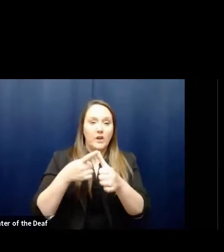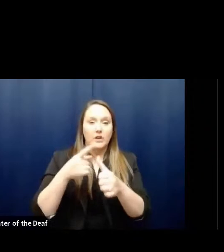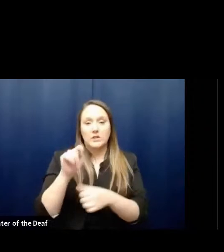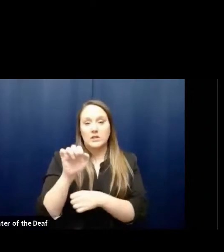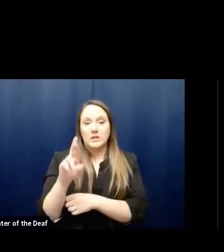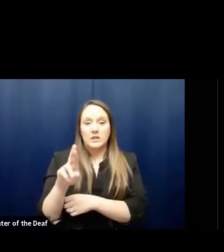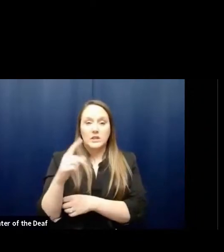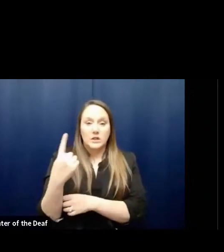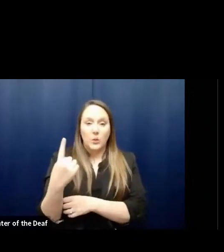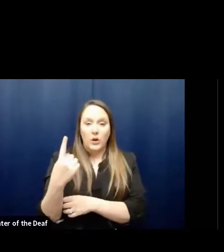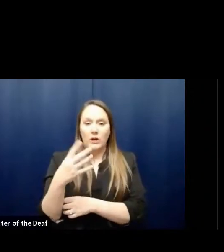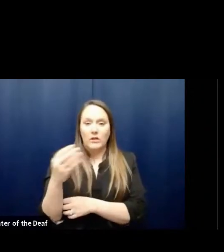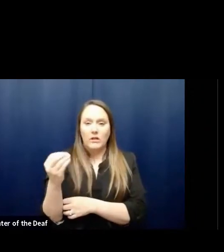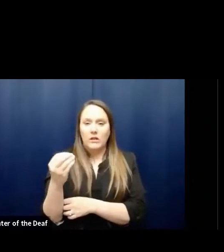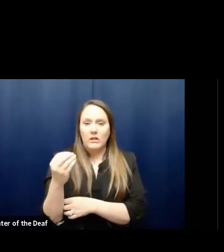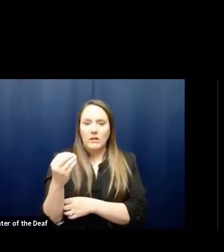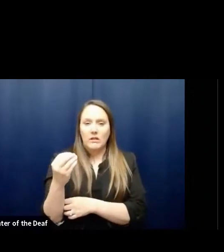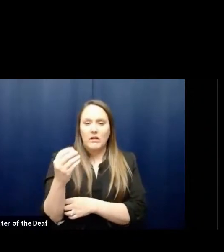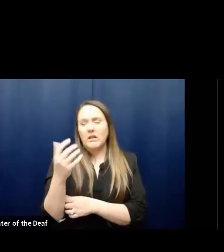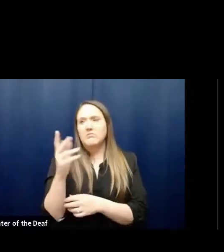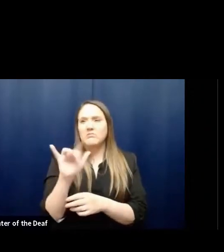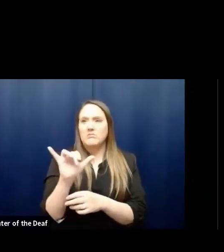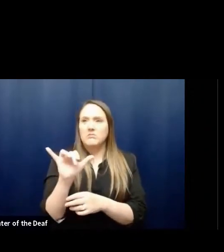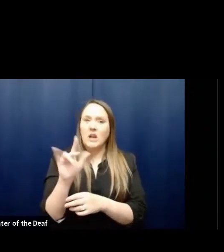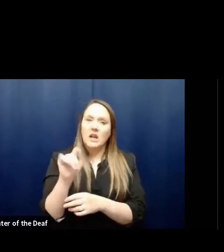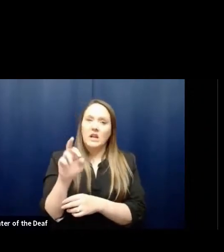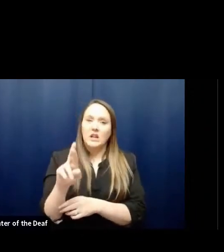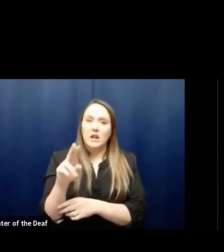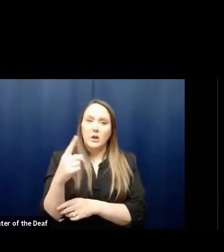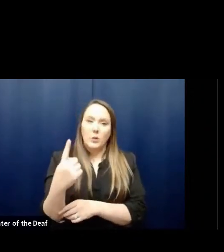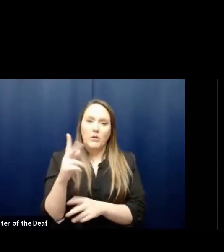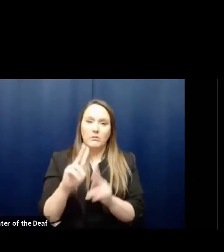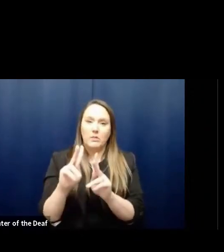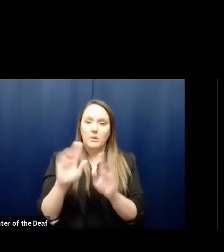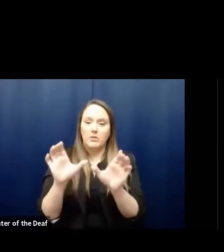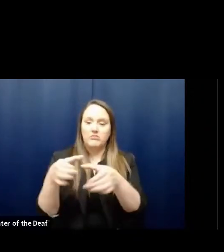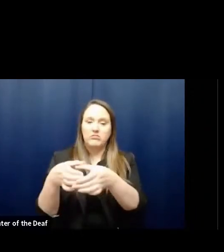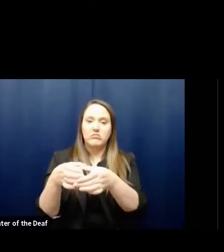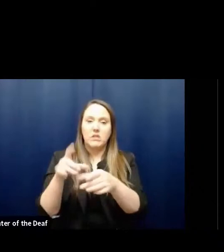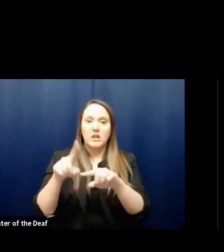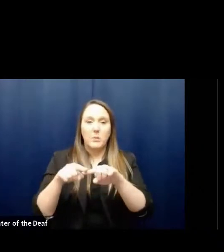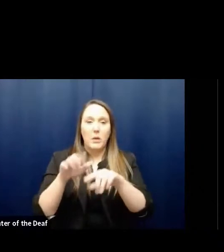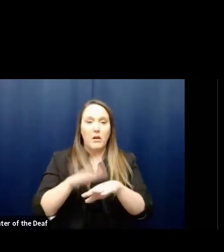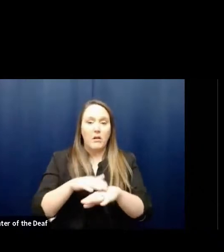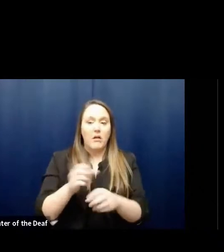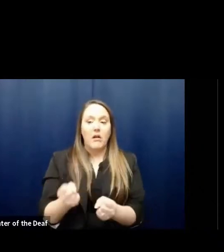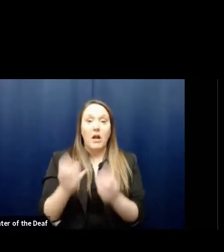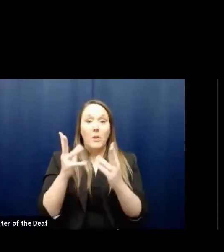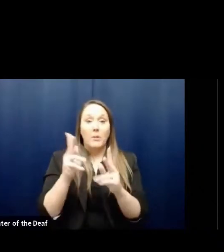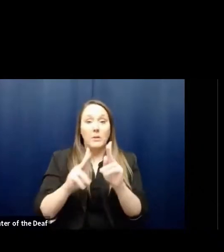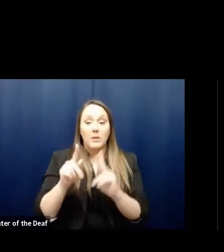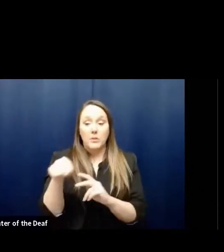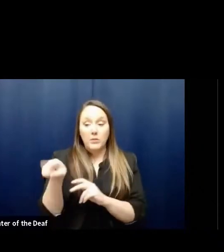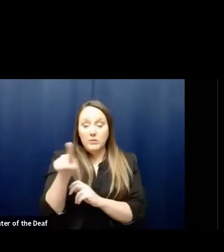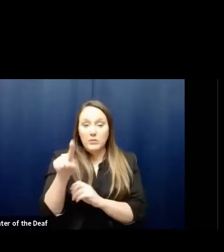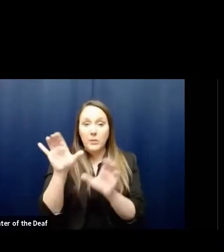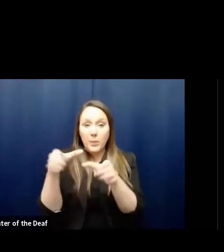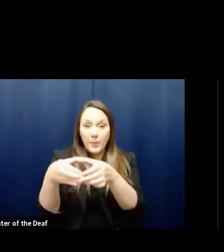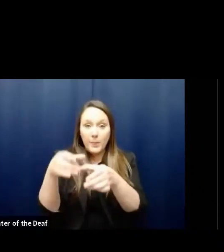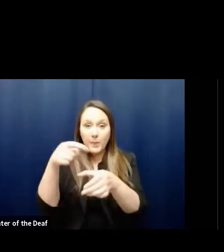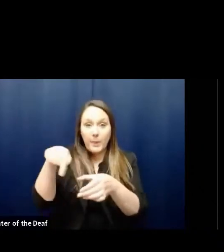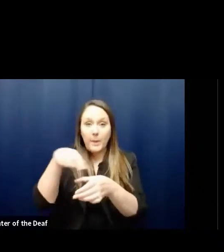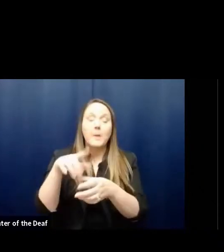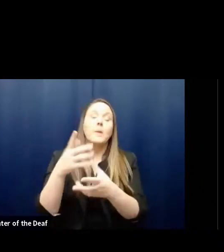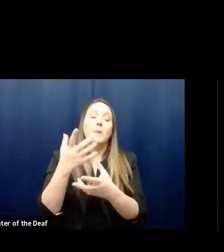one and like tier 1 folks within that group, based on how many of those people live in Knox County. The